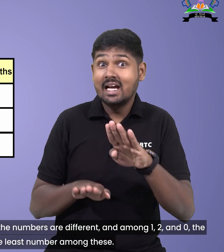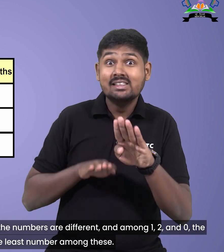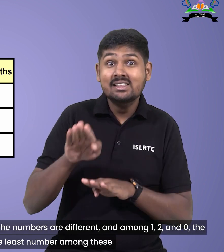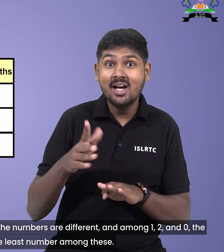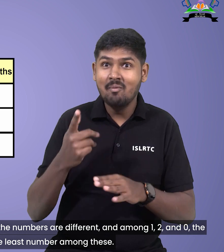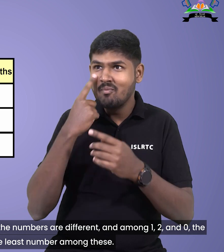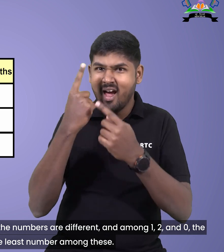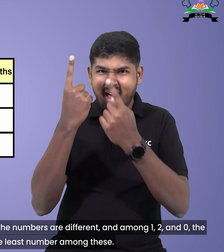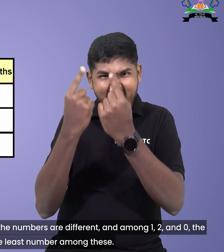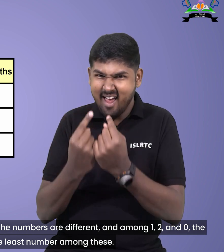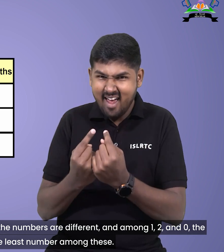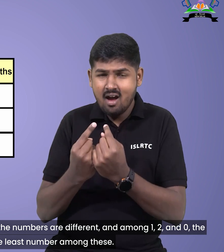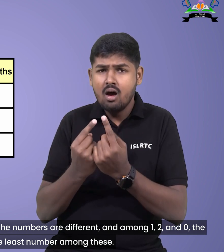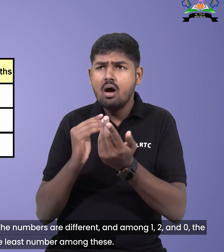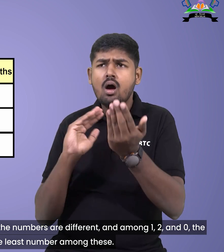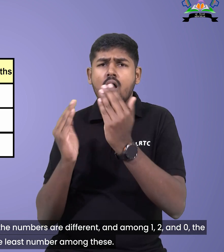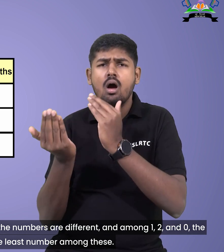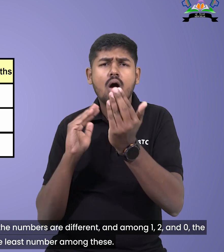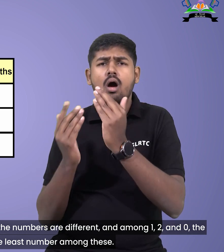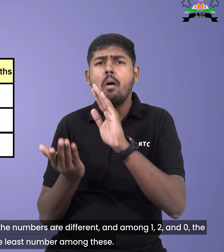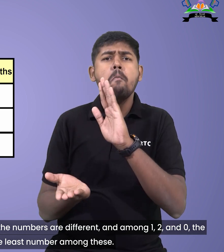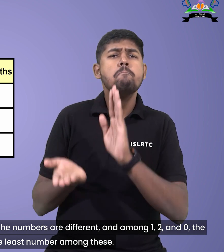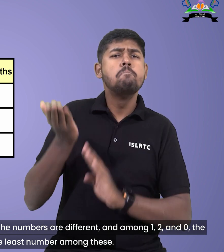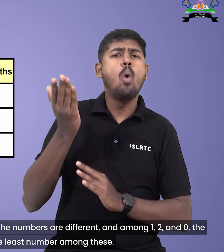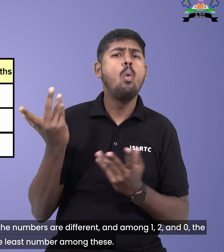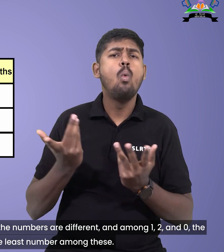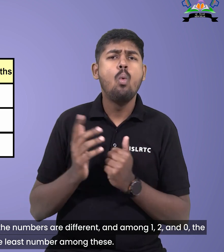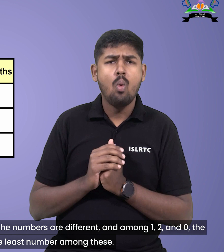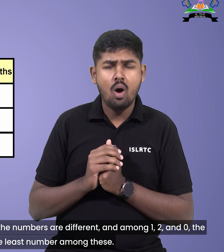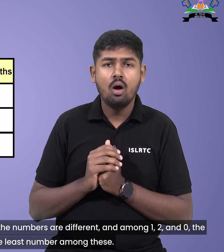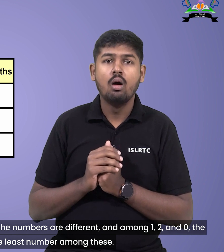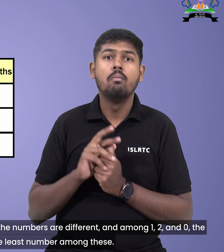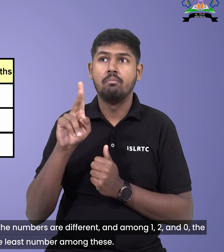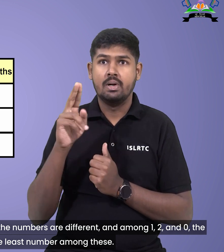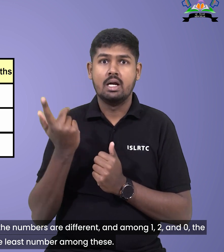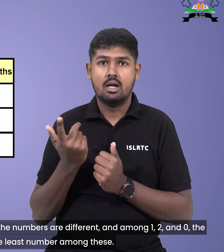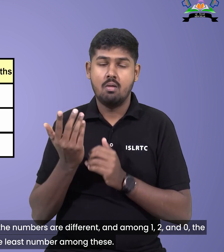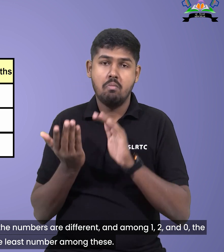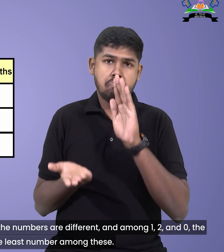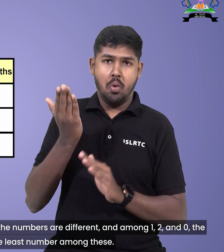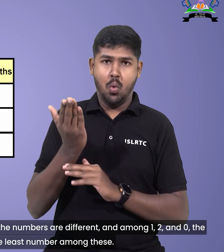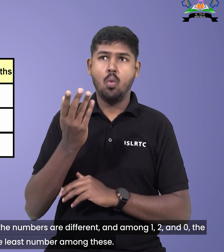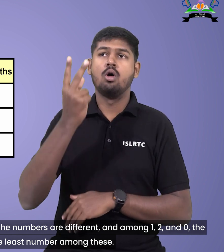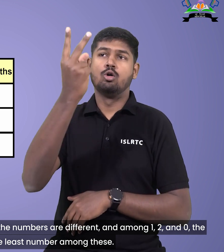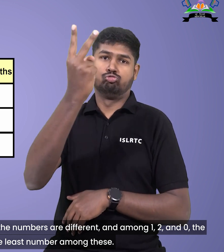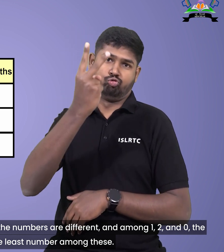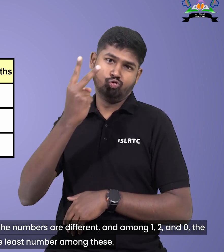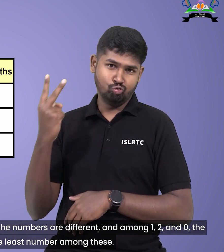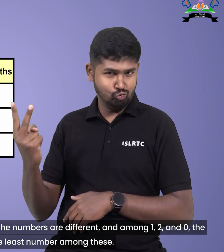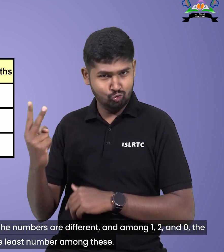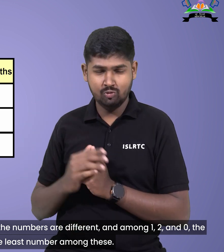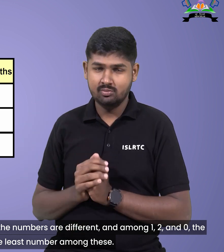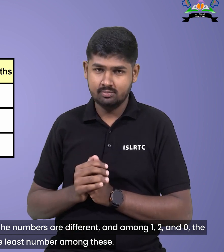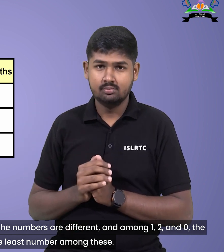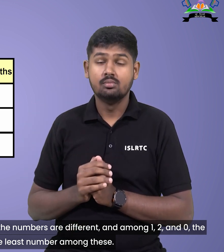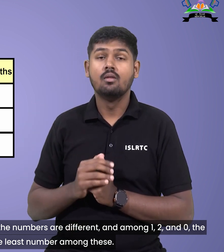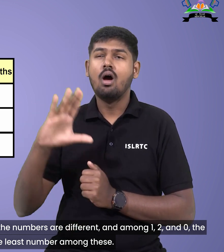Step 3. So, we move on to the tens digit and find that all the numbers are different and among